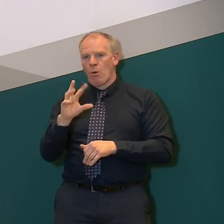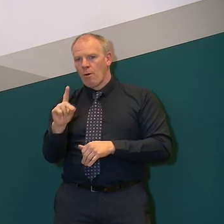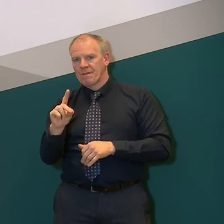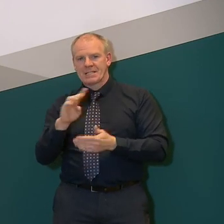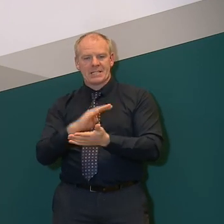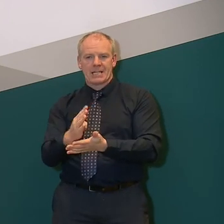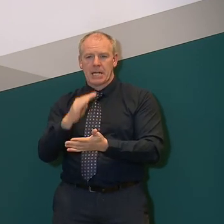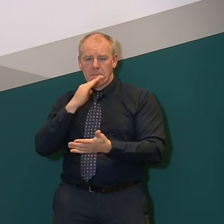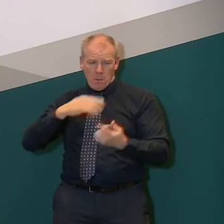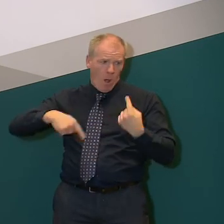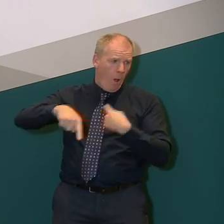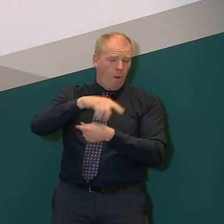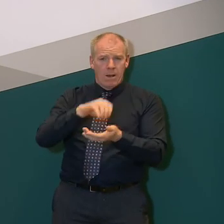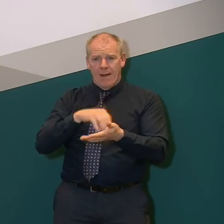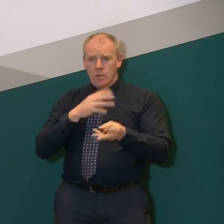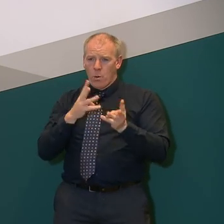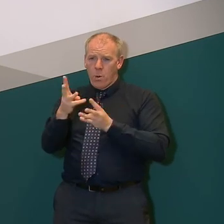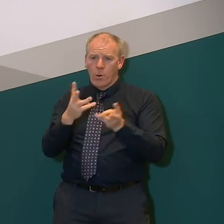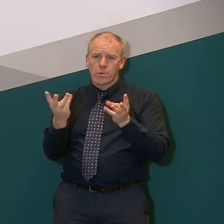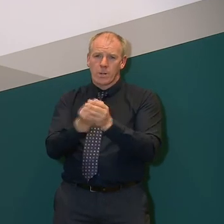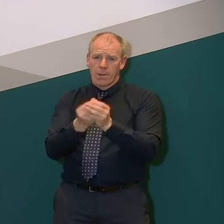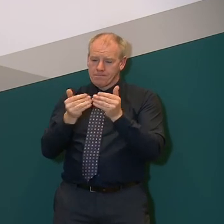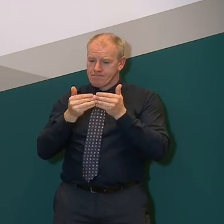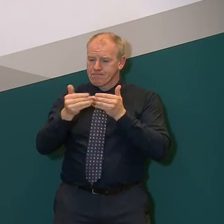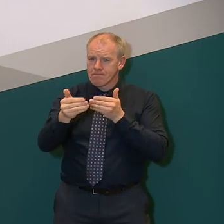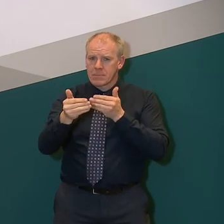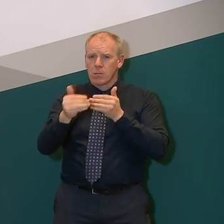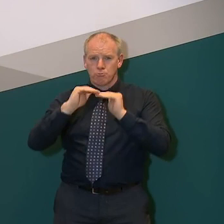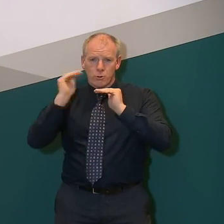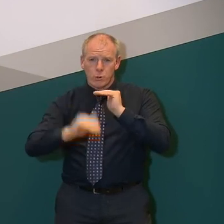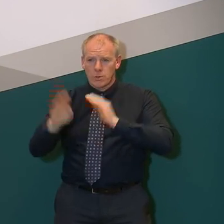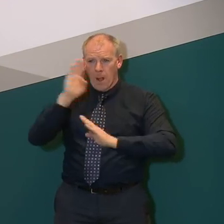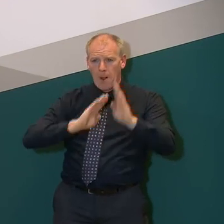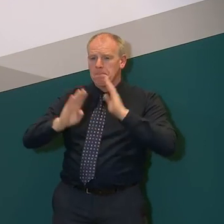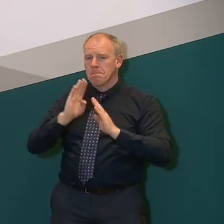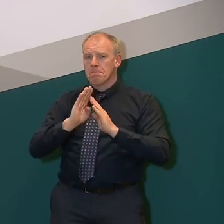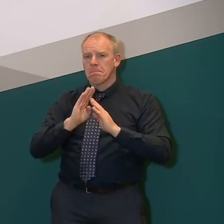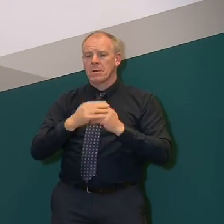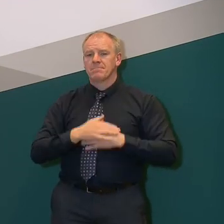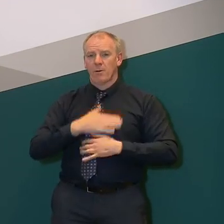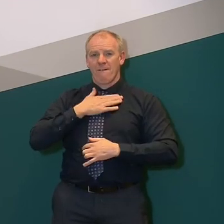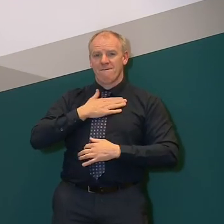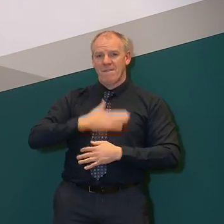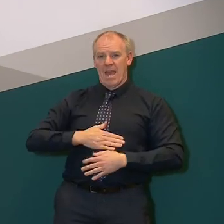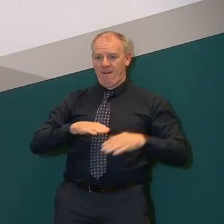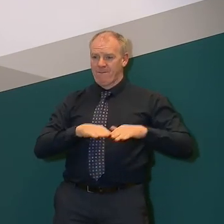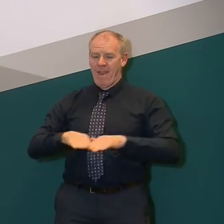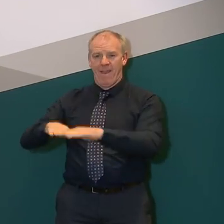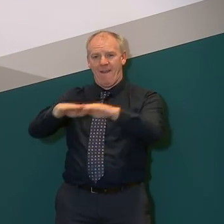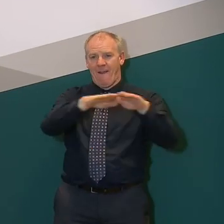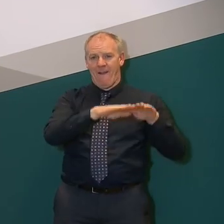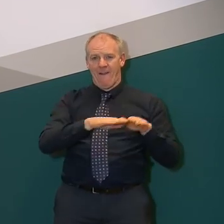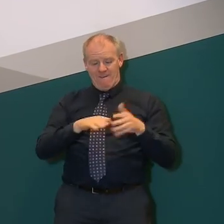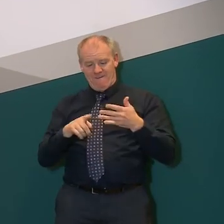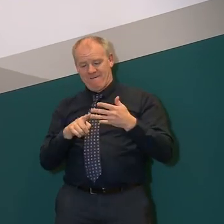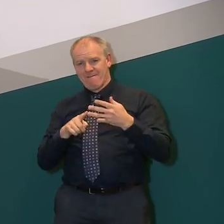to all work together to ensure that we can minimise harm. So fairness is another one of the principles. And that's